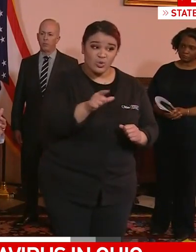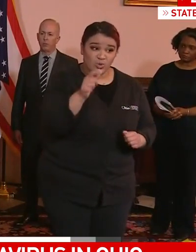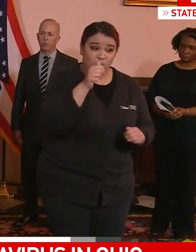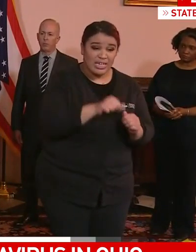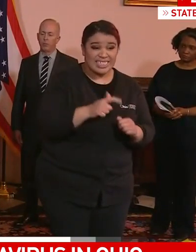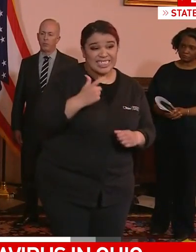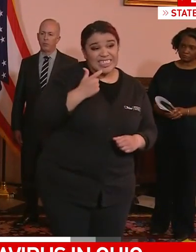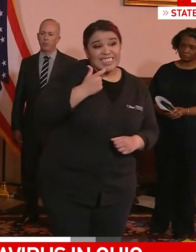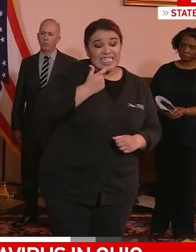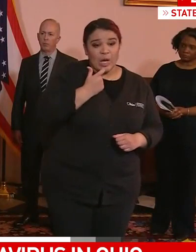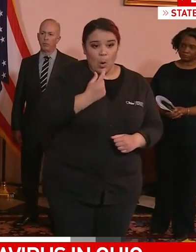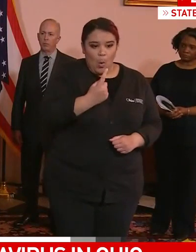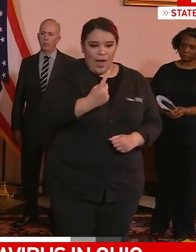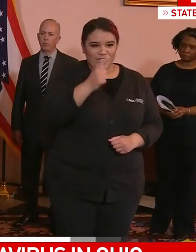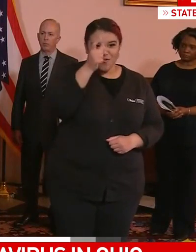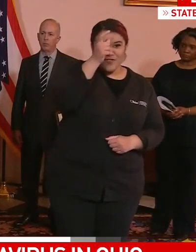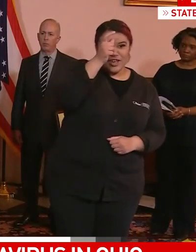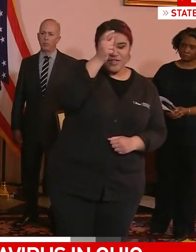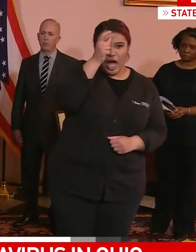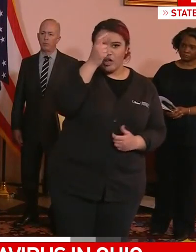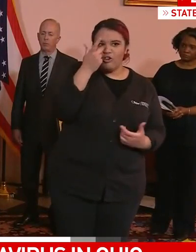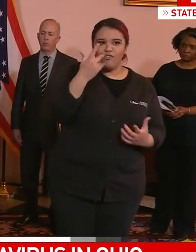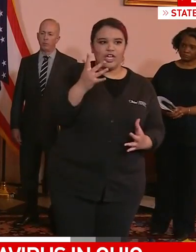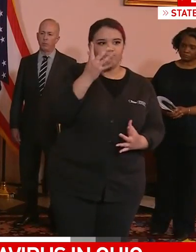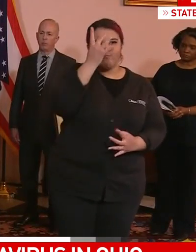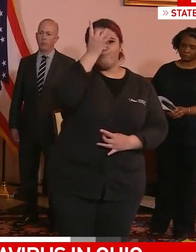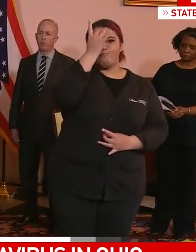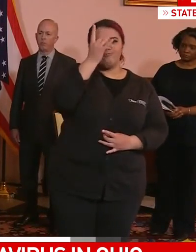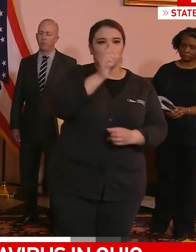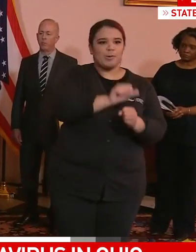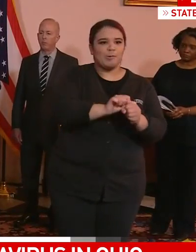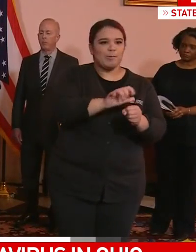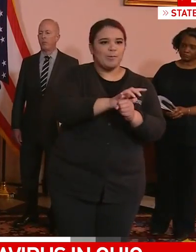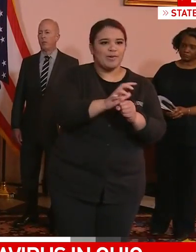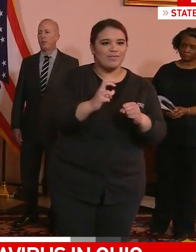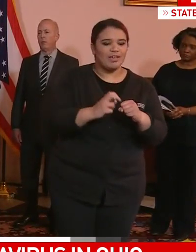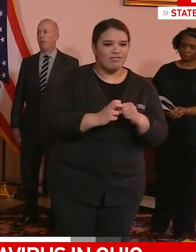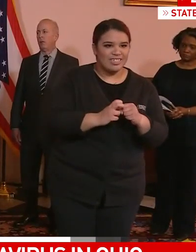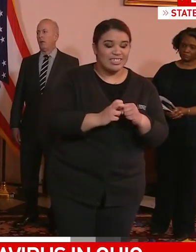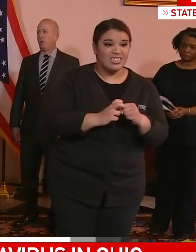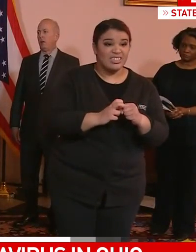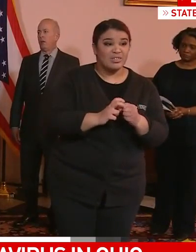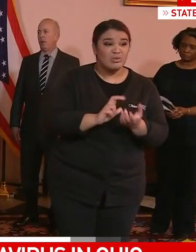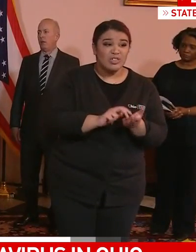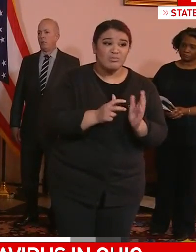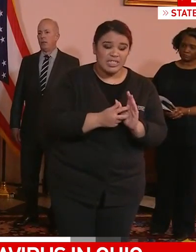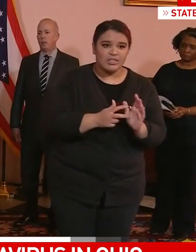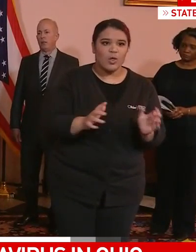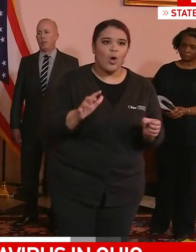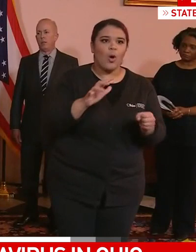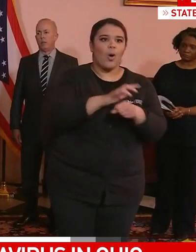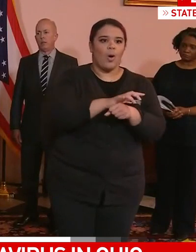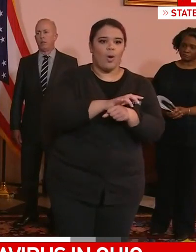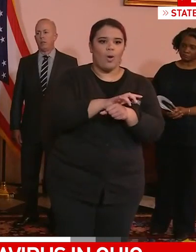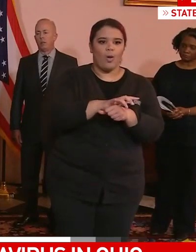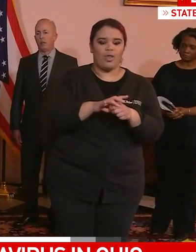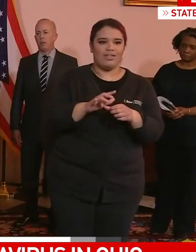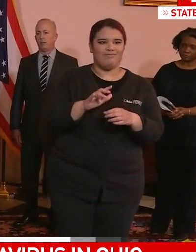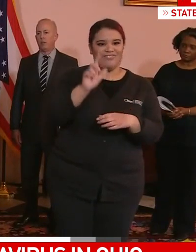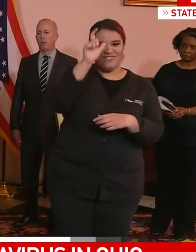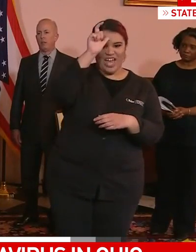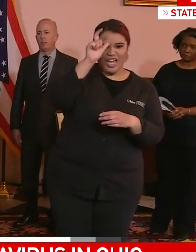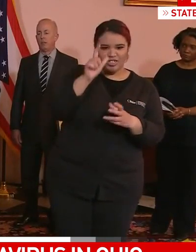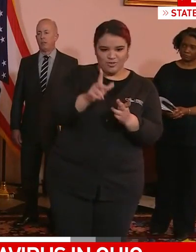having. And so that is why what you're doing makes all the difference.